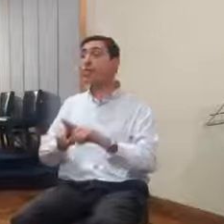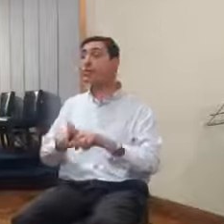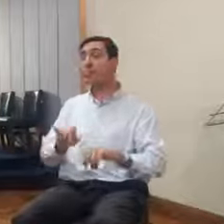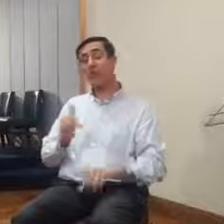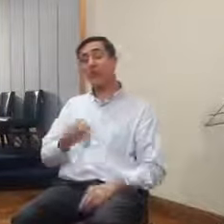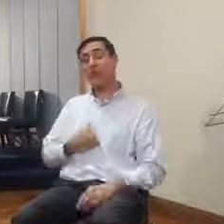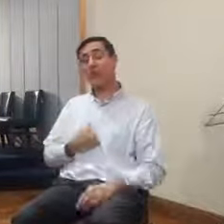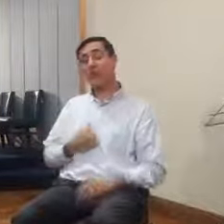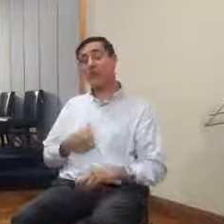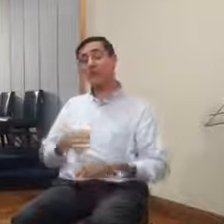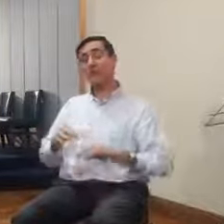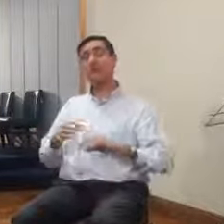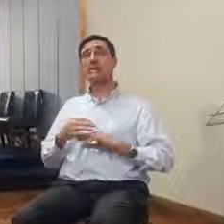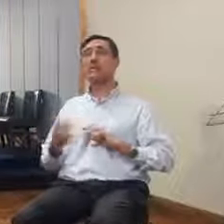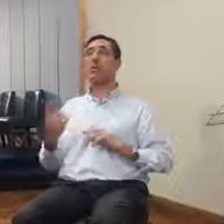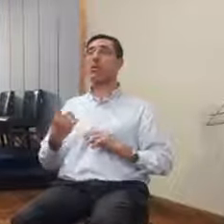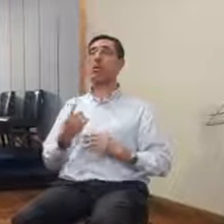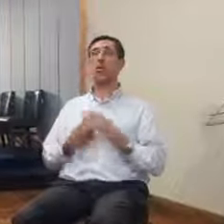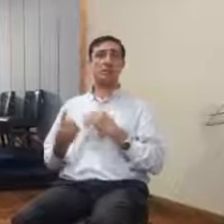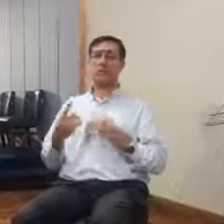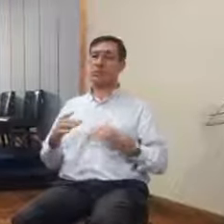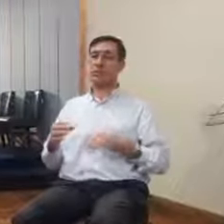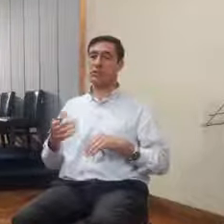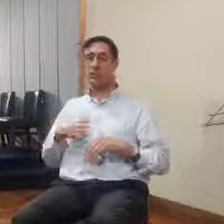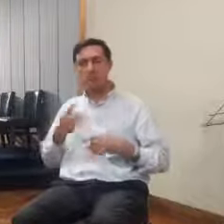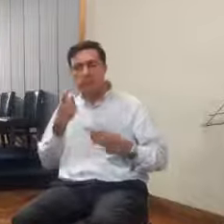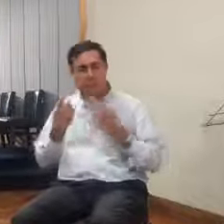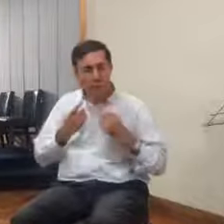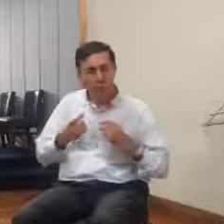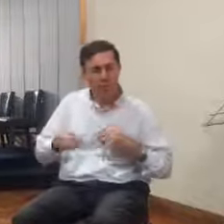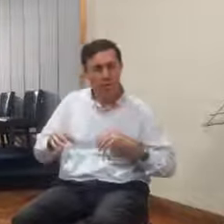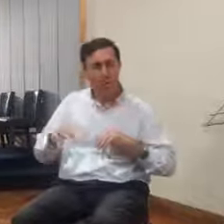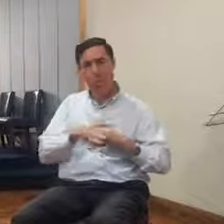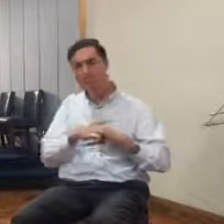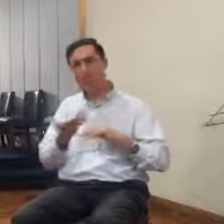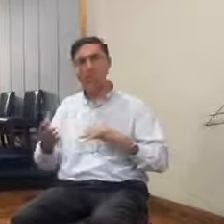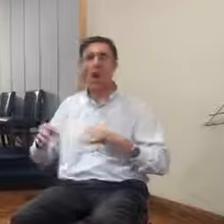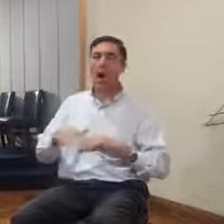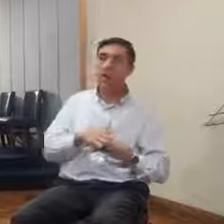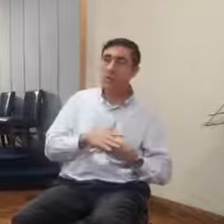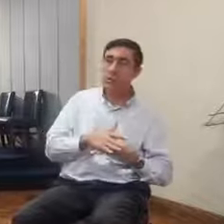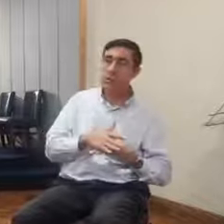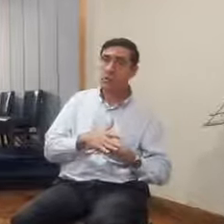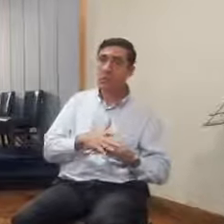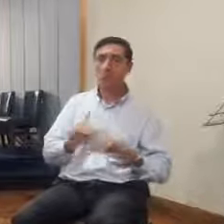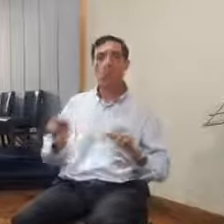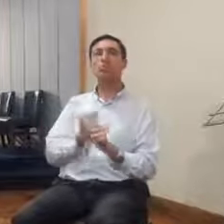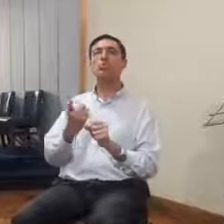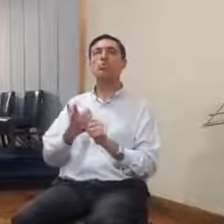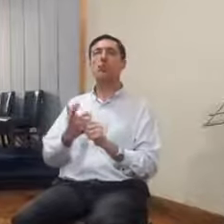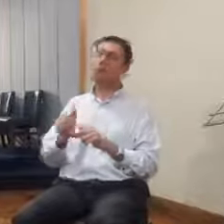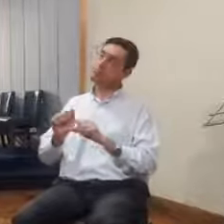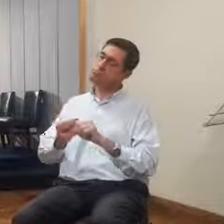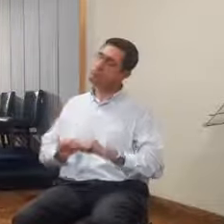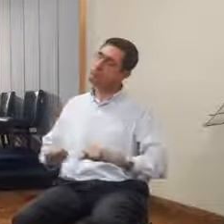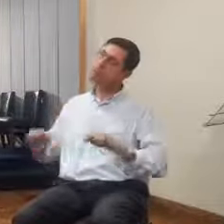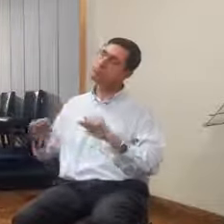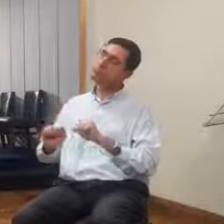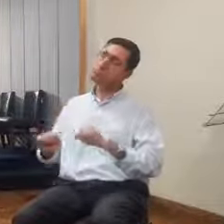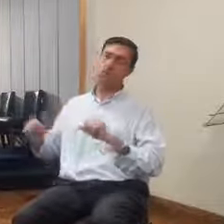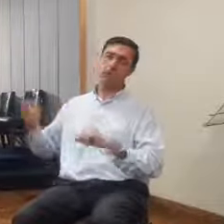wait upon the Lord, for his will, for his provision, for his providential goodness, for his guidance in